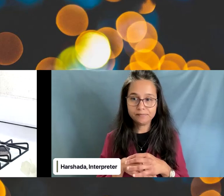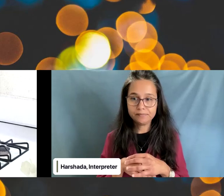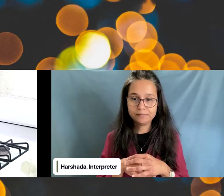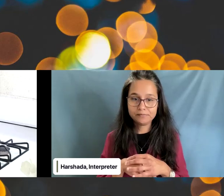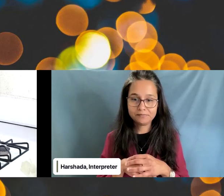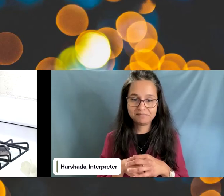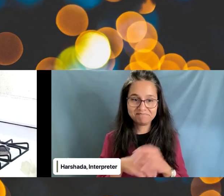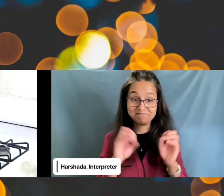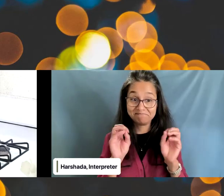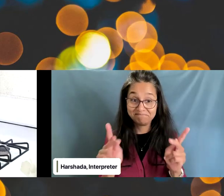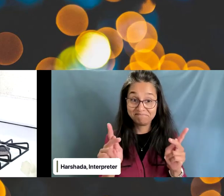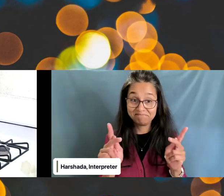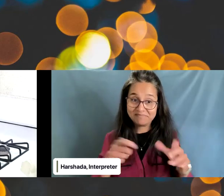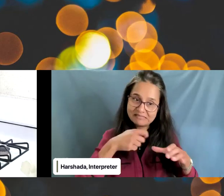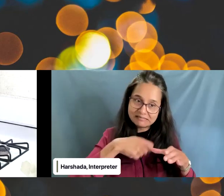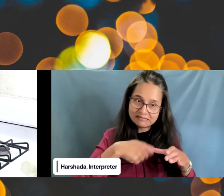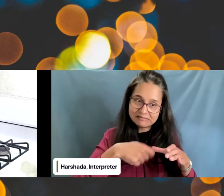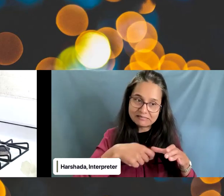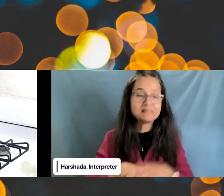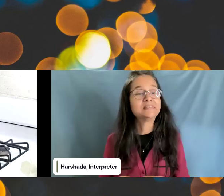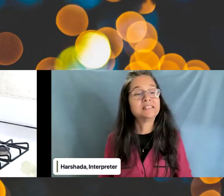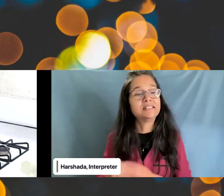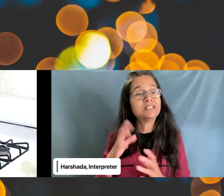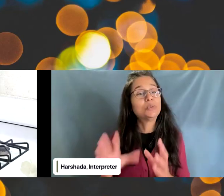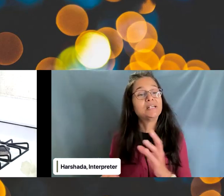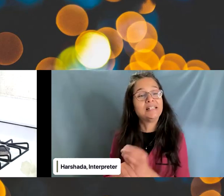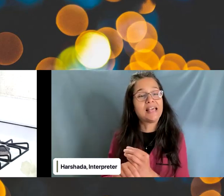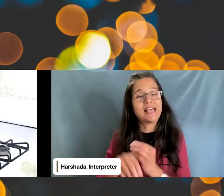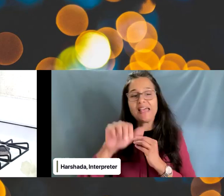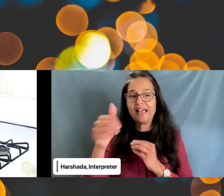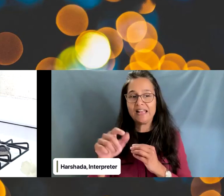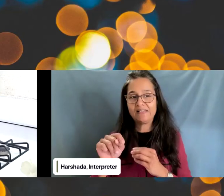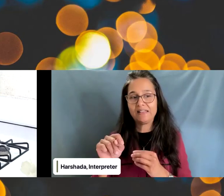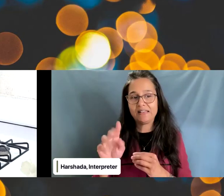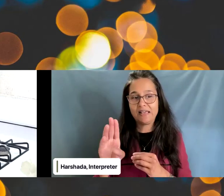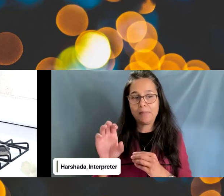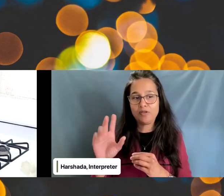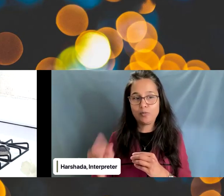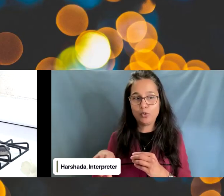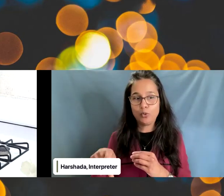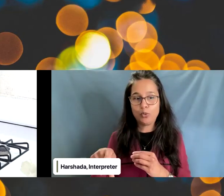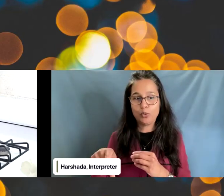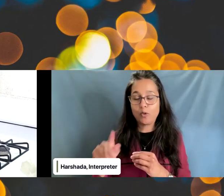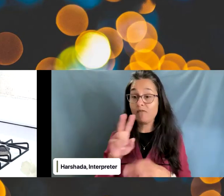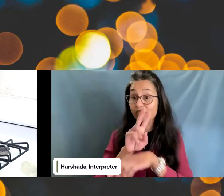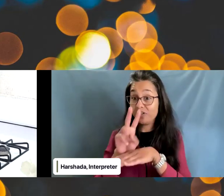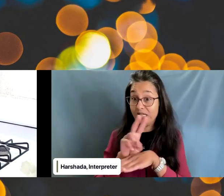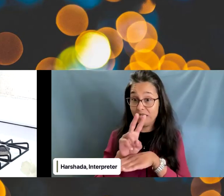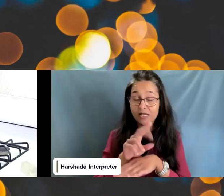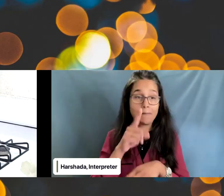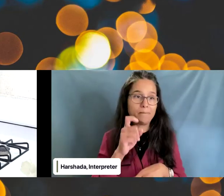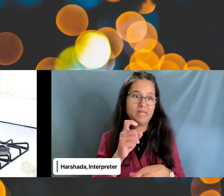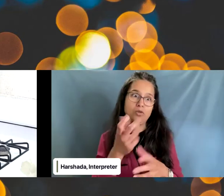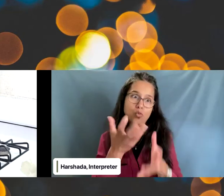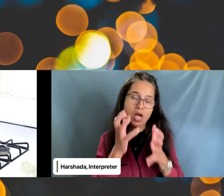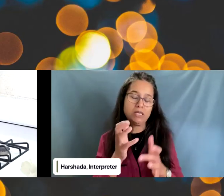All right. Now we're also going to add another tablespoon of vanilla because we really want the vanilla flavor to